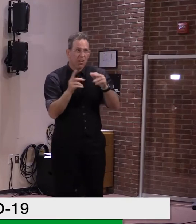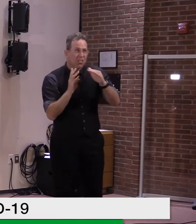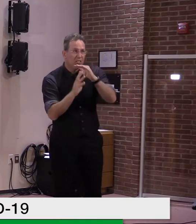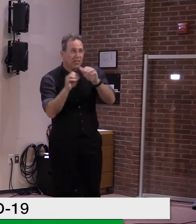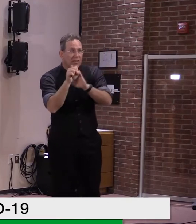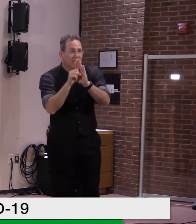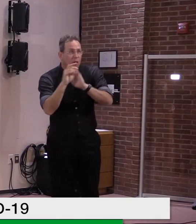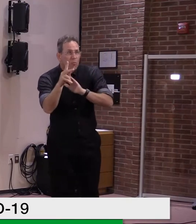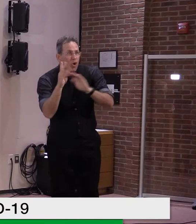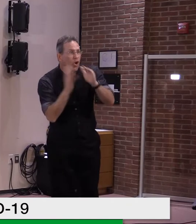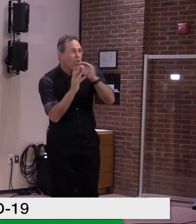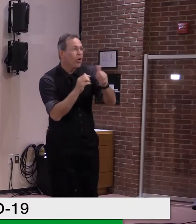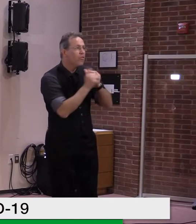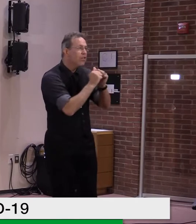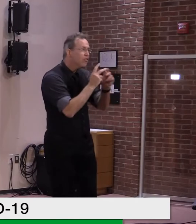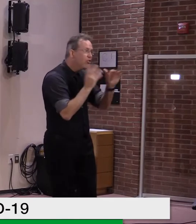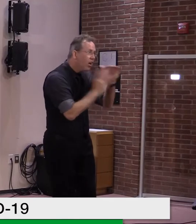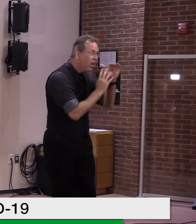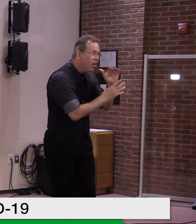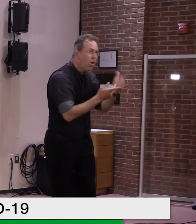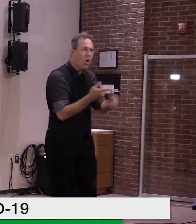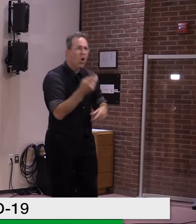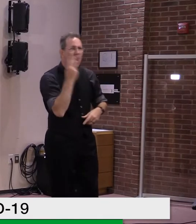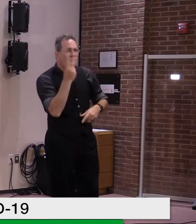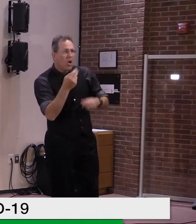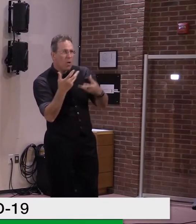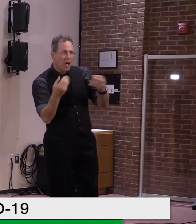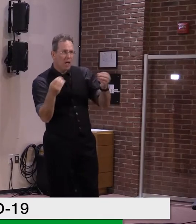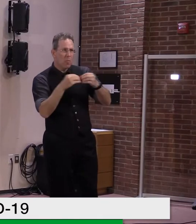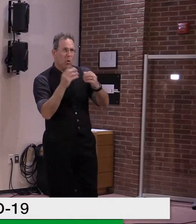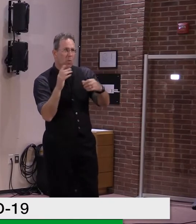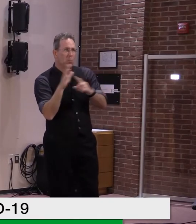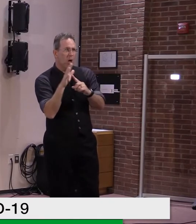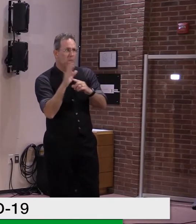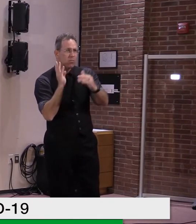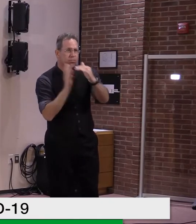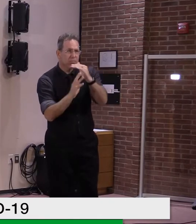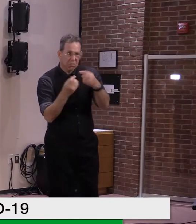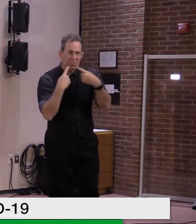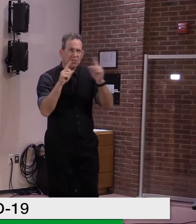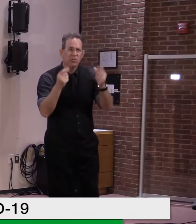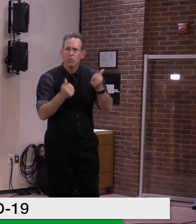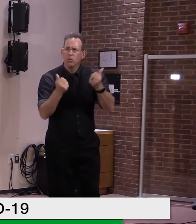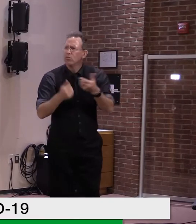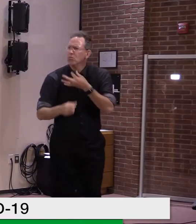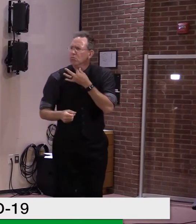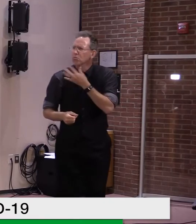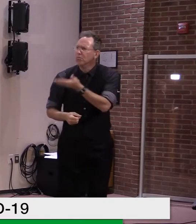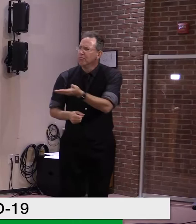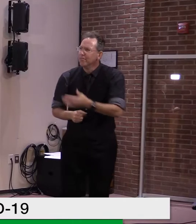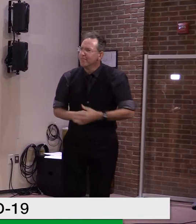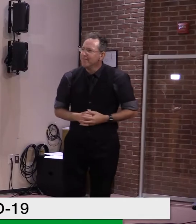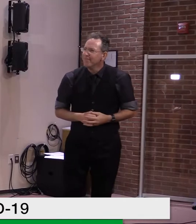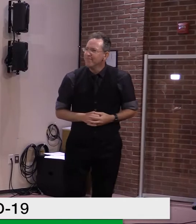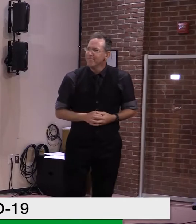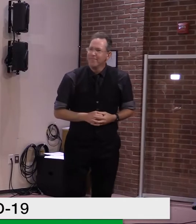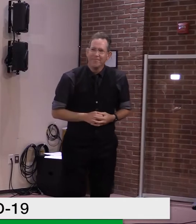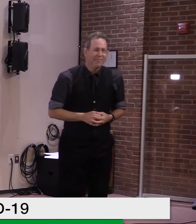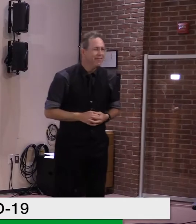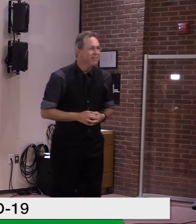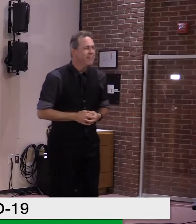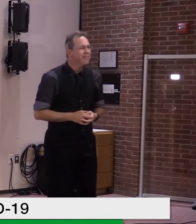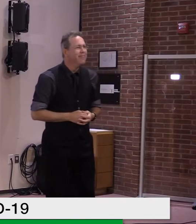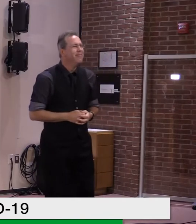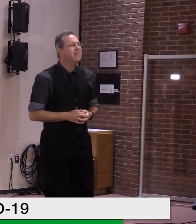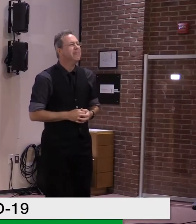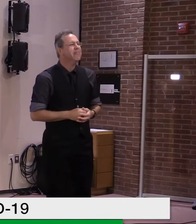really stood out to you when it comes to the past couple weeks with these? Yeah, thanks for the question. You forgot the